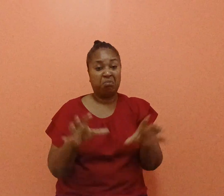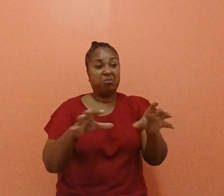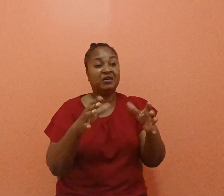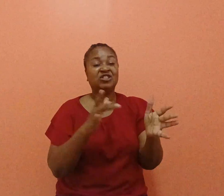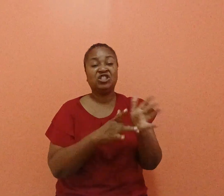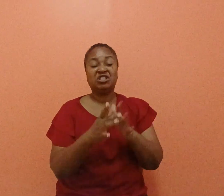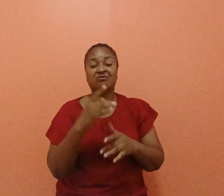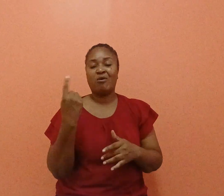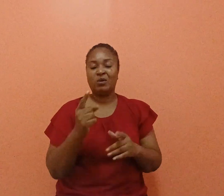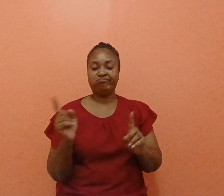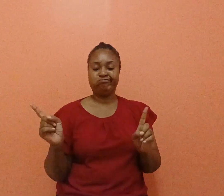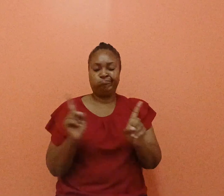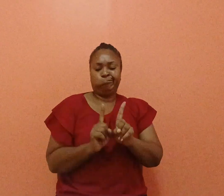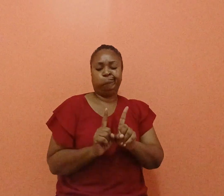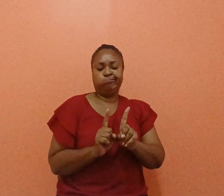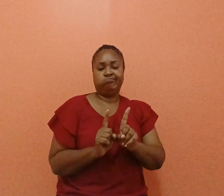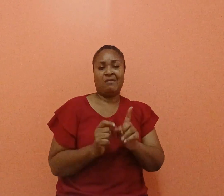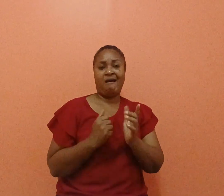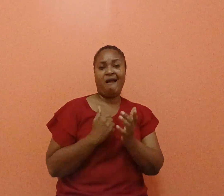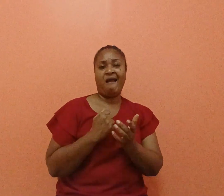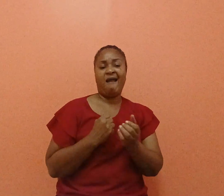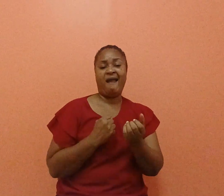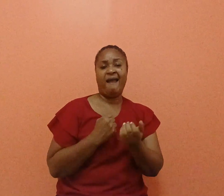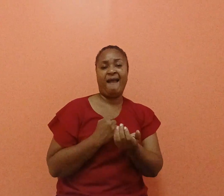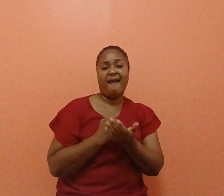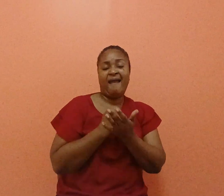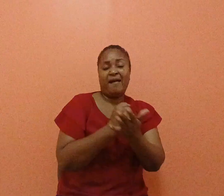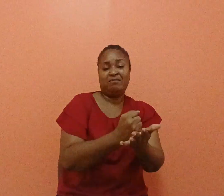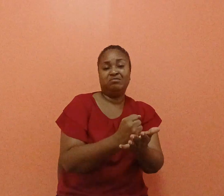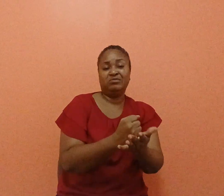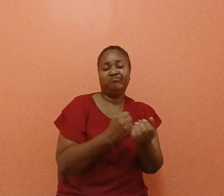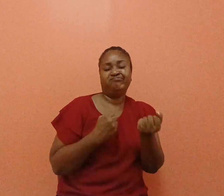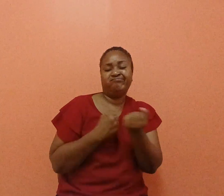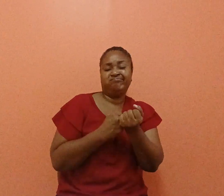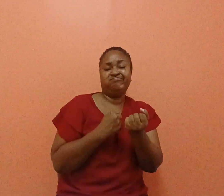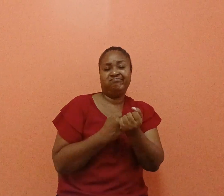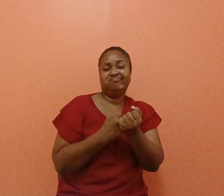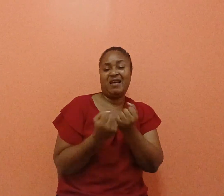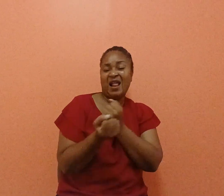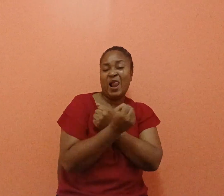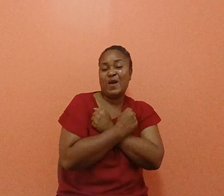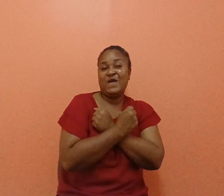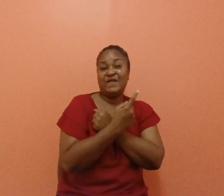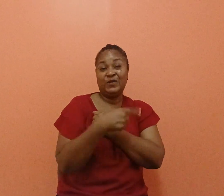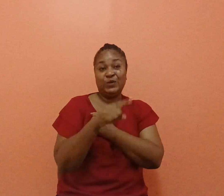there, helping you, loving you, guiding you.